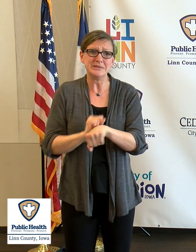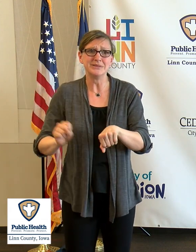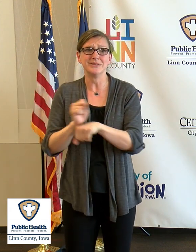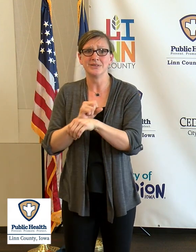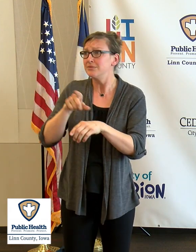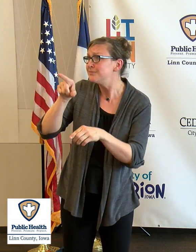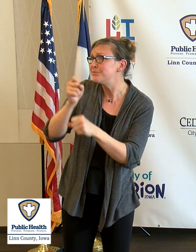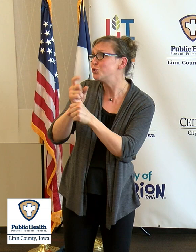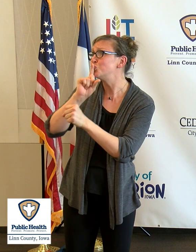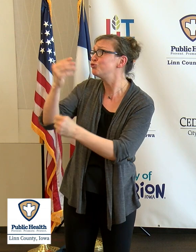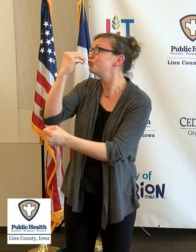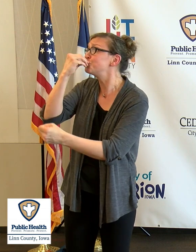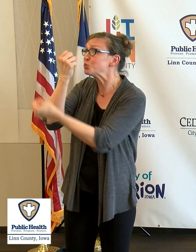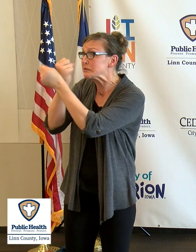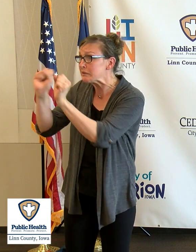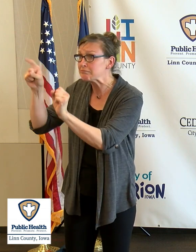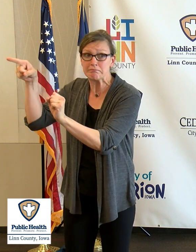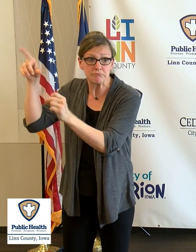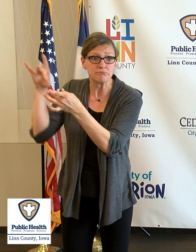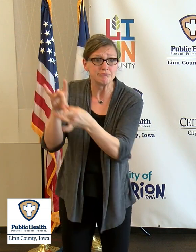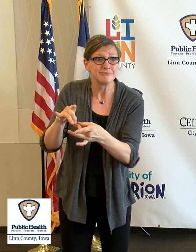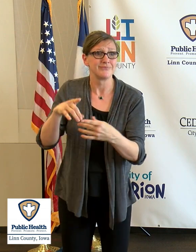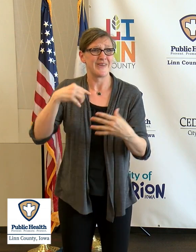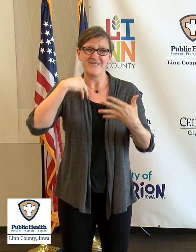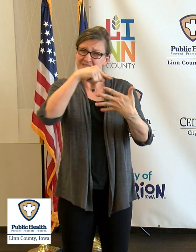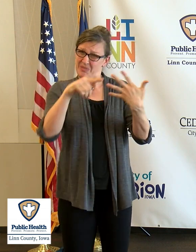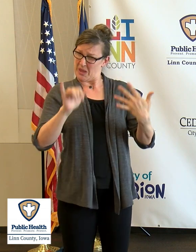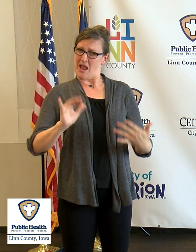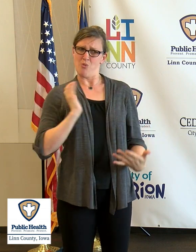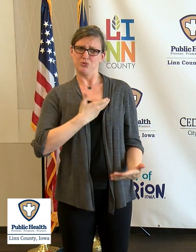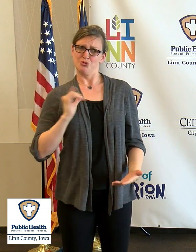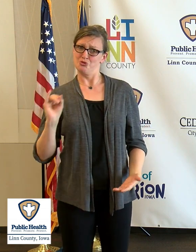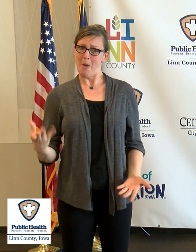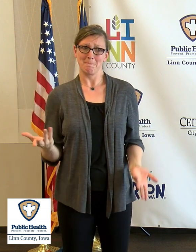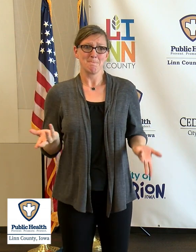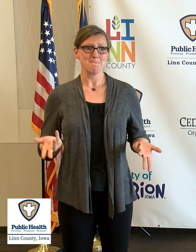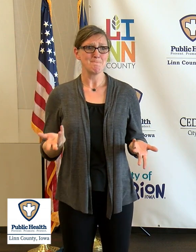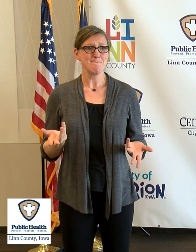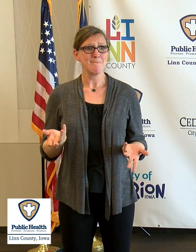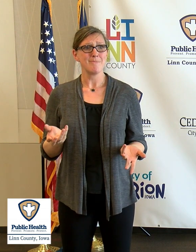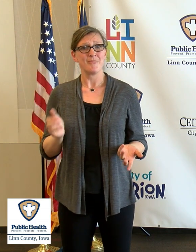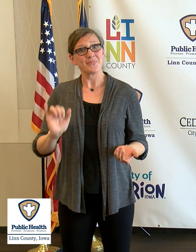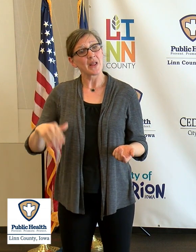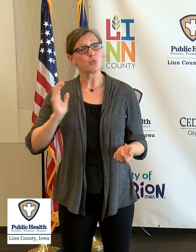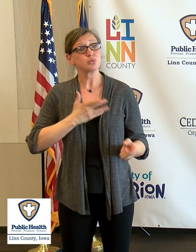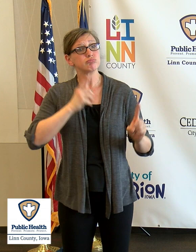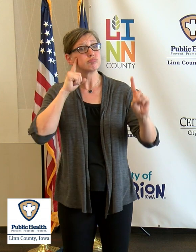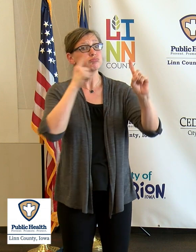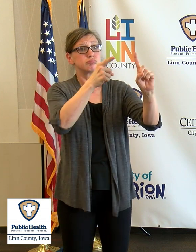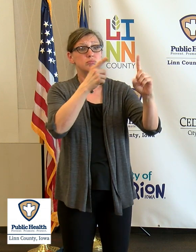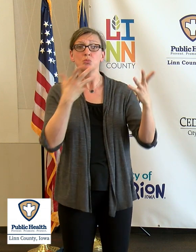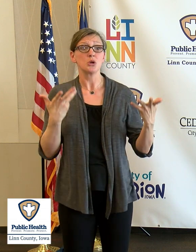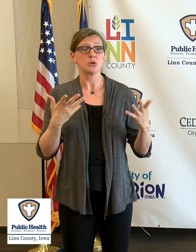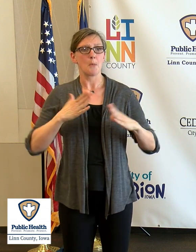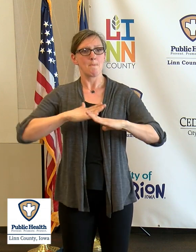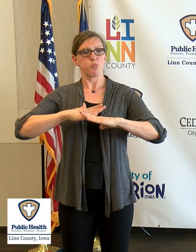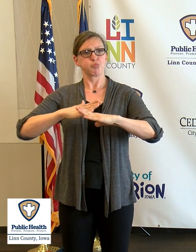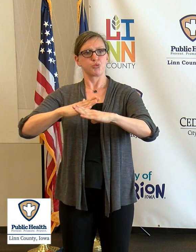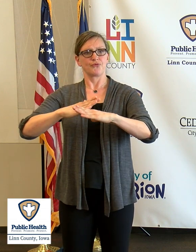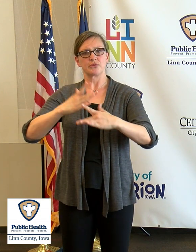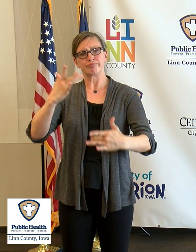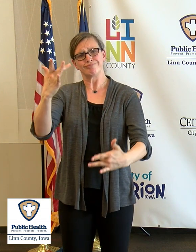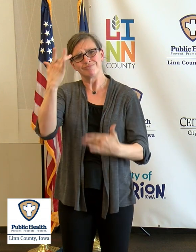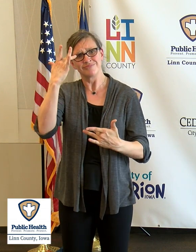safe. We live by our mission statement, which is to prevent disease and injuries, promote healthy